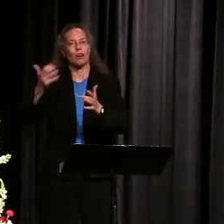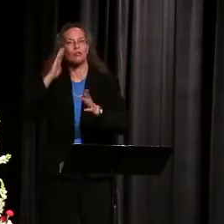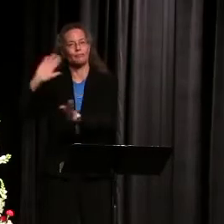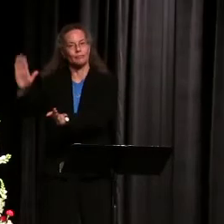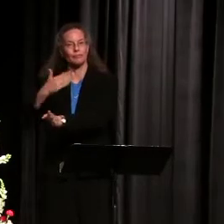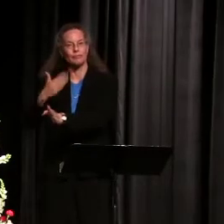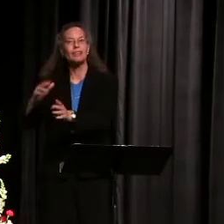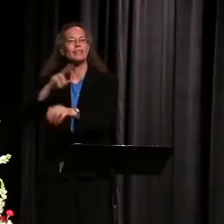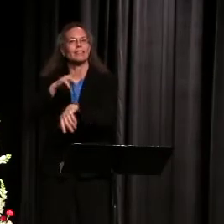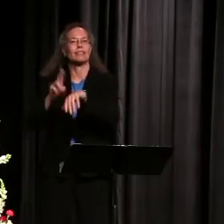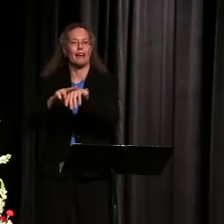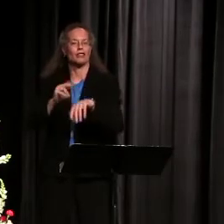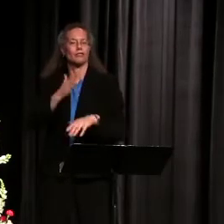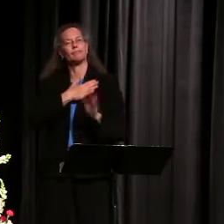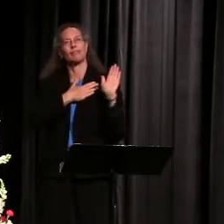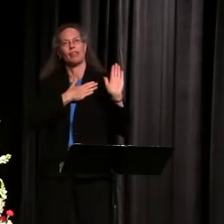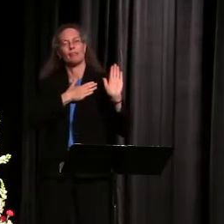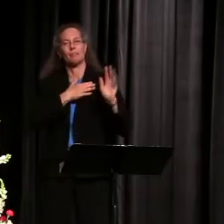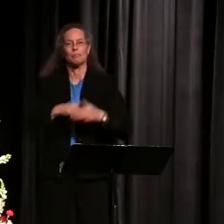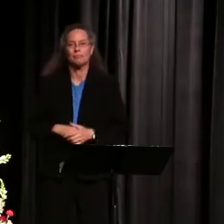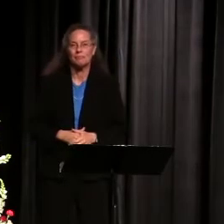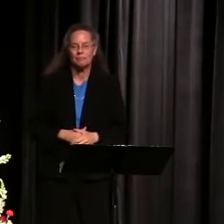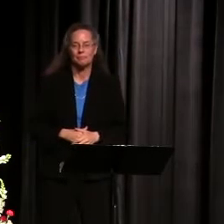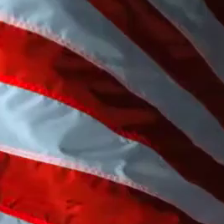sings our national anthem.